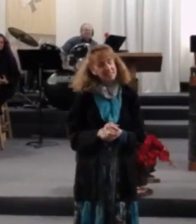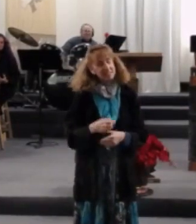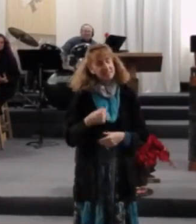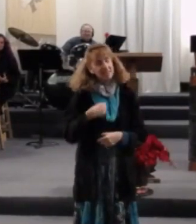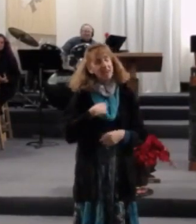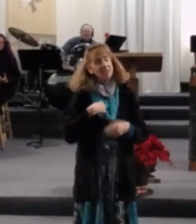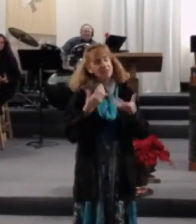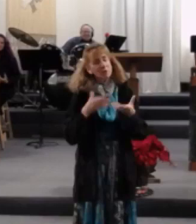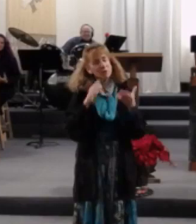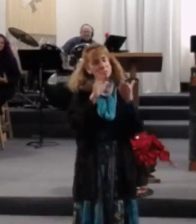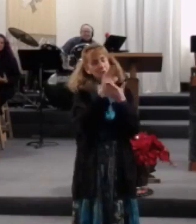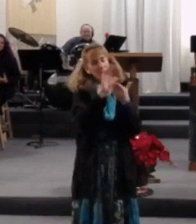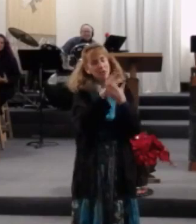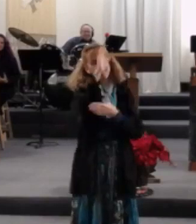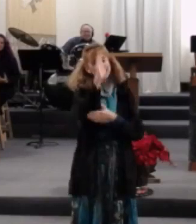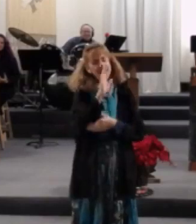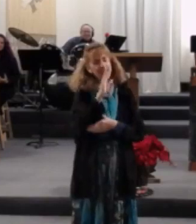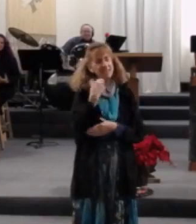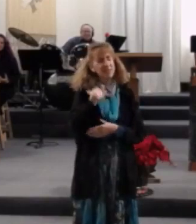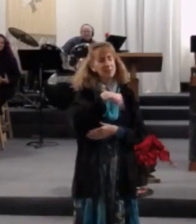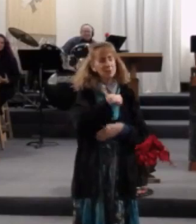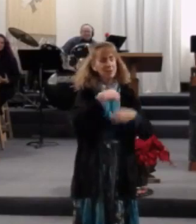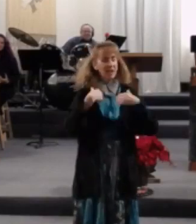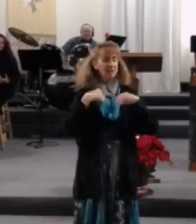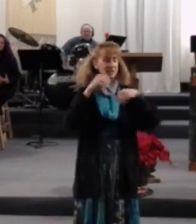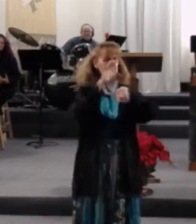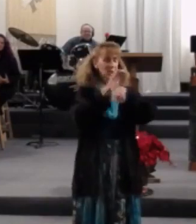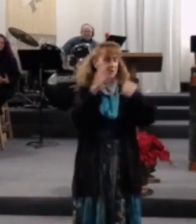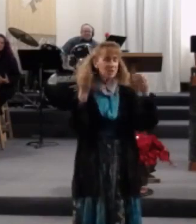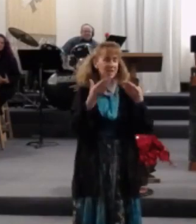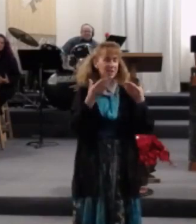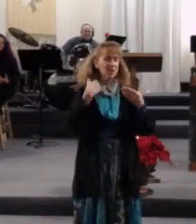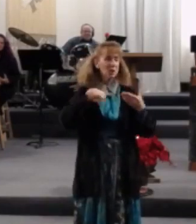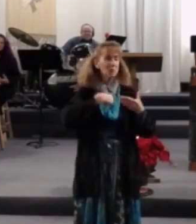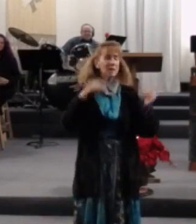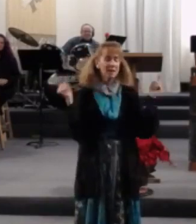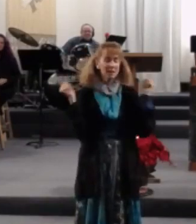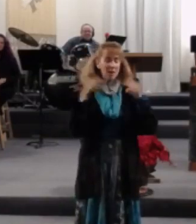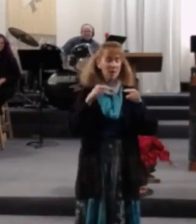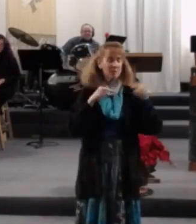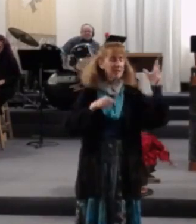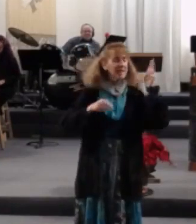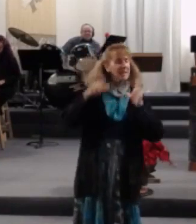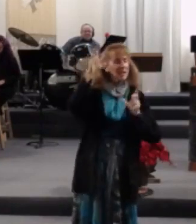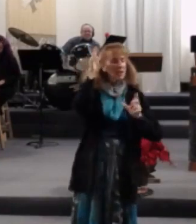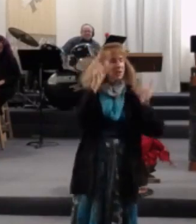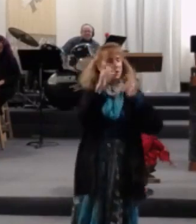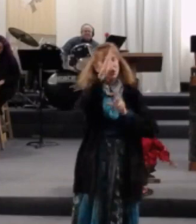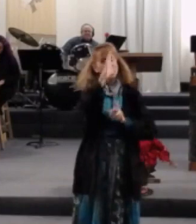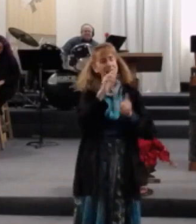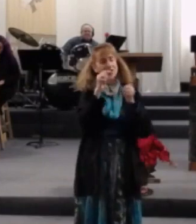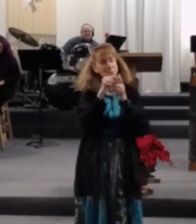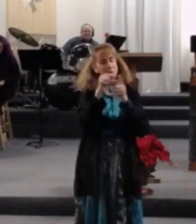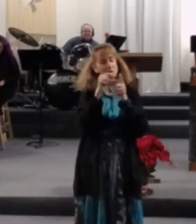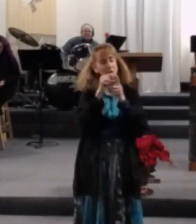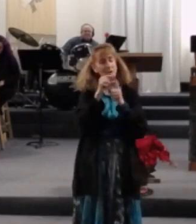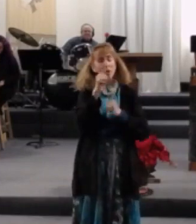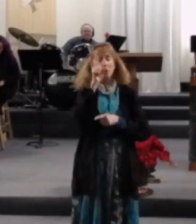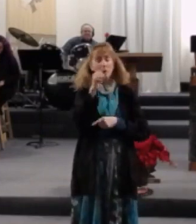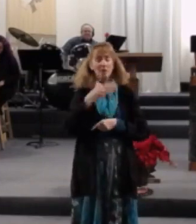I want to praise God that we have a church here where we can hear God's word. And one of my favorite verses